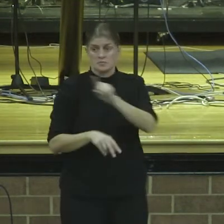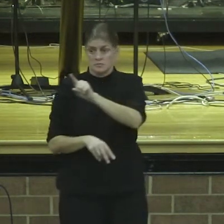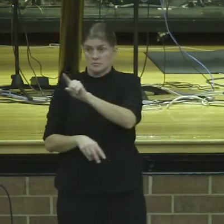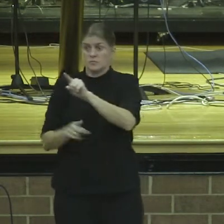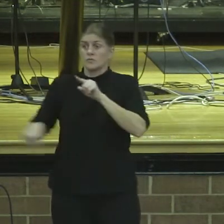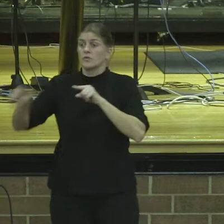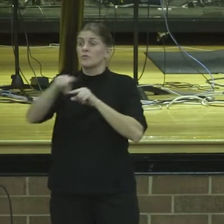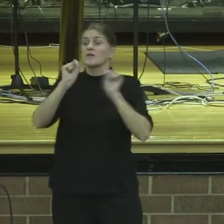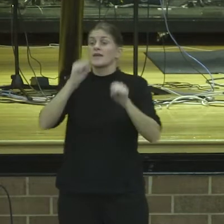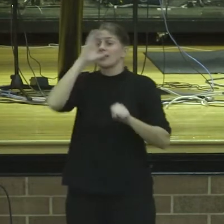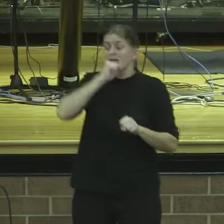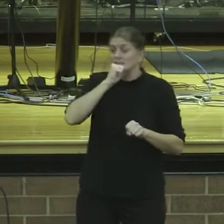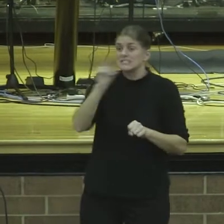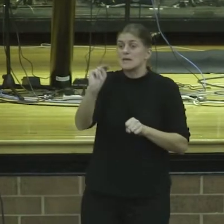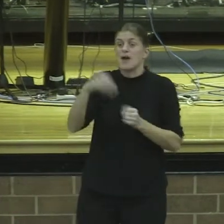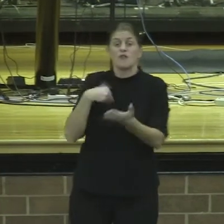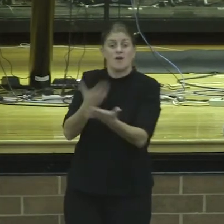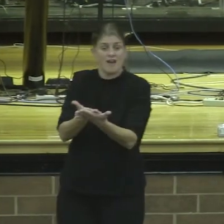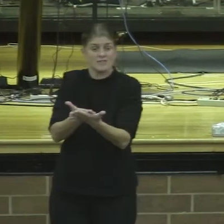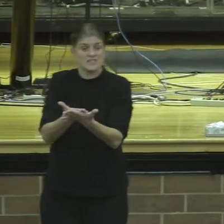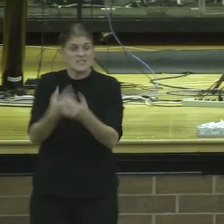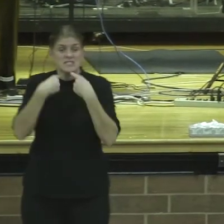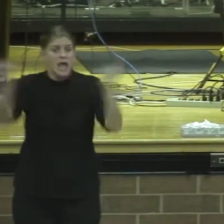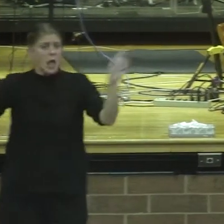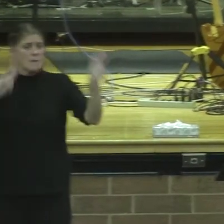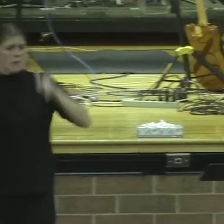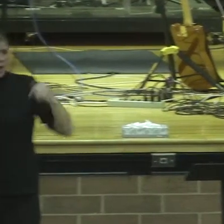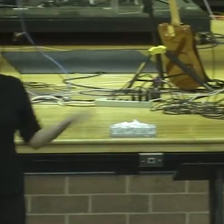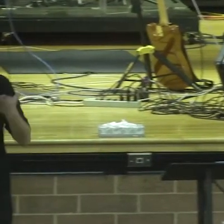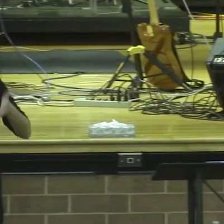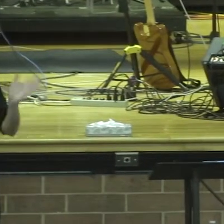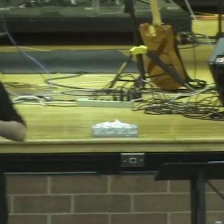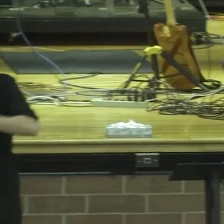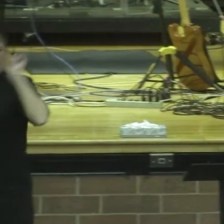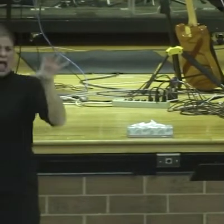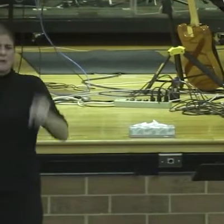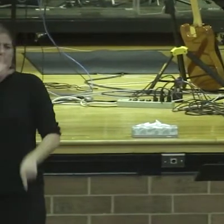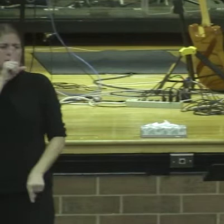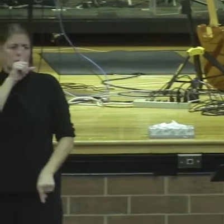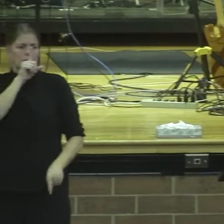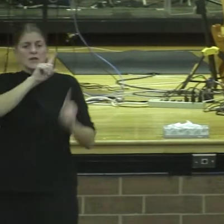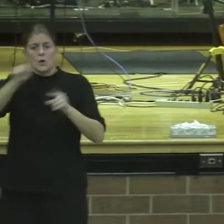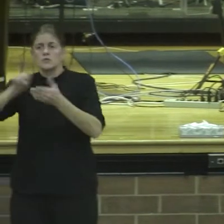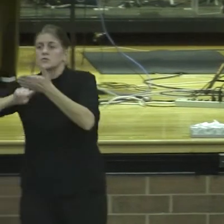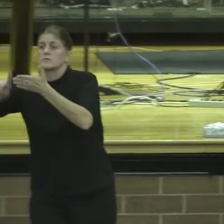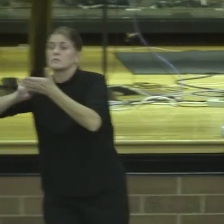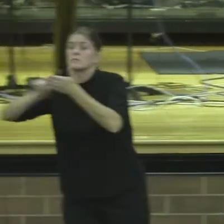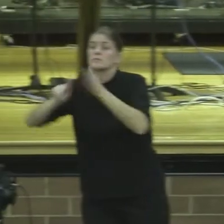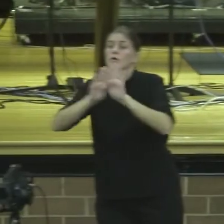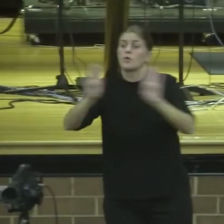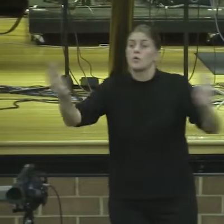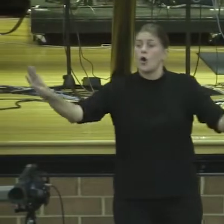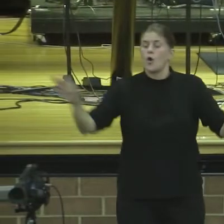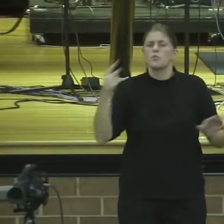presume Nehemiah gets there, and without telling anybody his plan or what he's doing, he goes to inspect the wall. Now while he's inspecting the